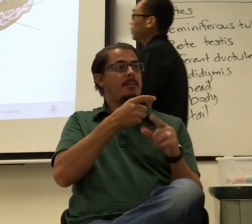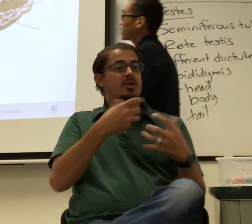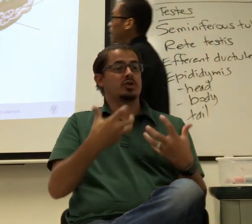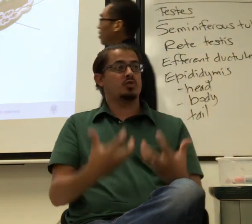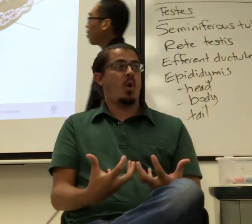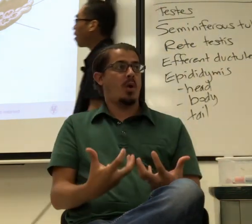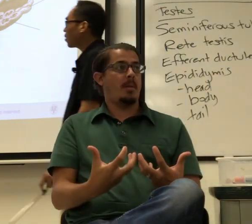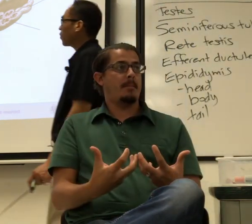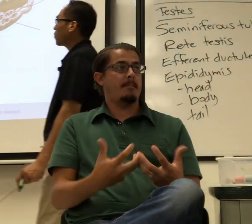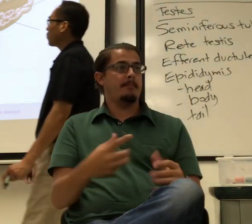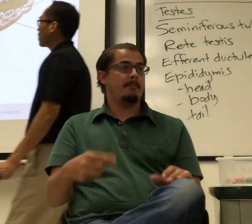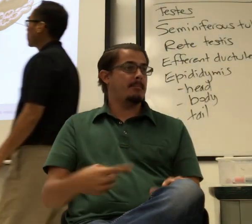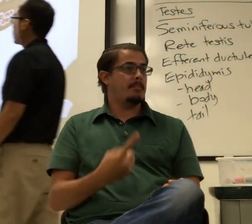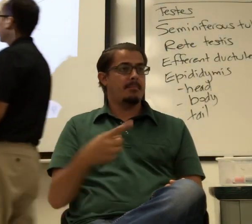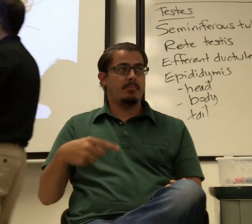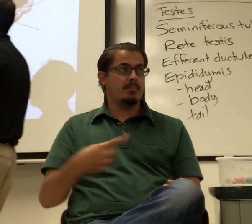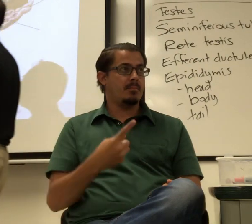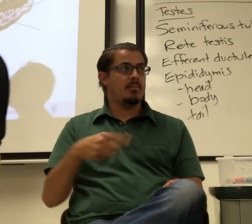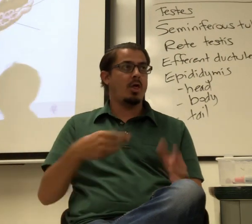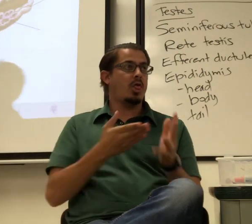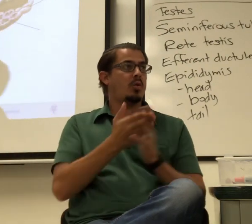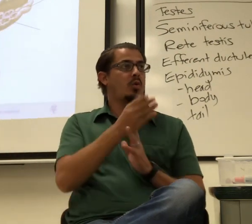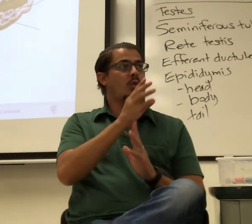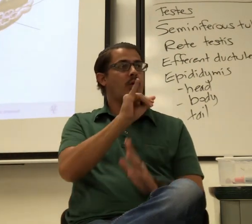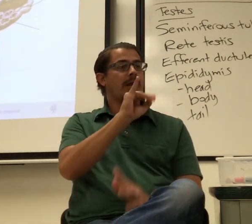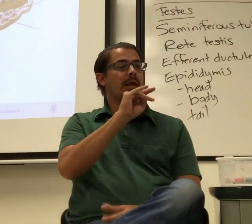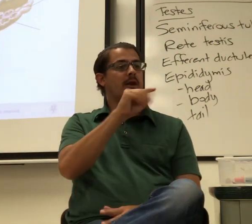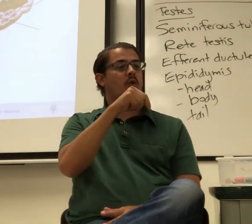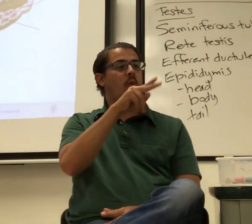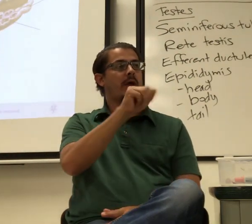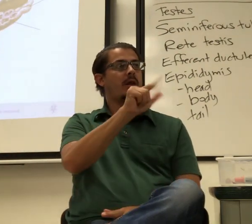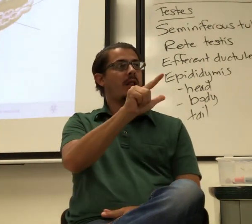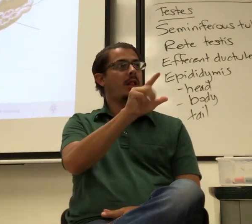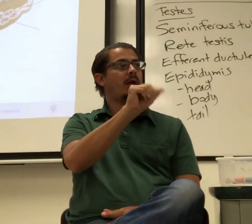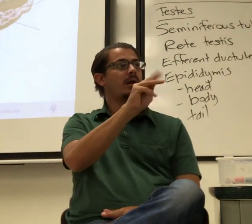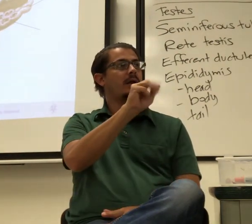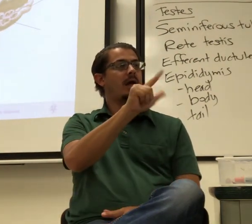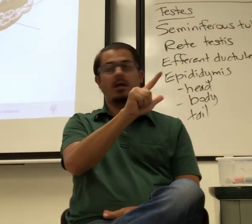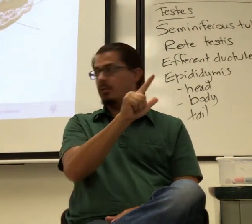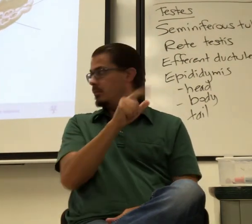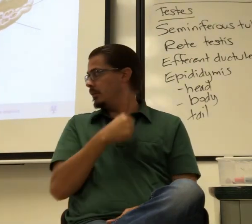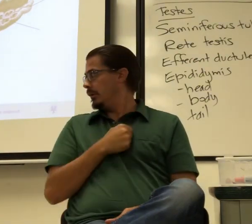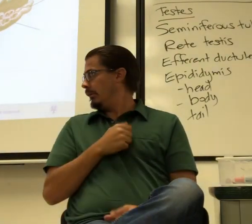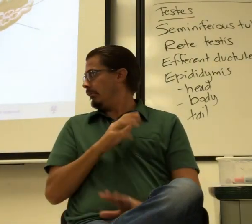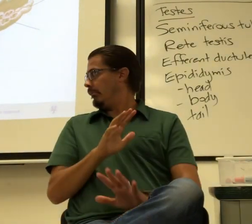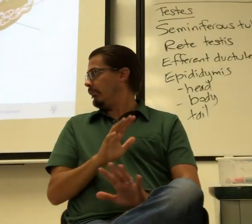scrotum. It's got to go all the way through the inguinal canal. Okay, it's going to go over the. I'm sorry.